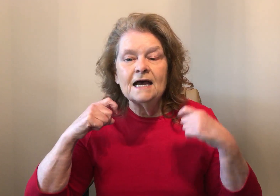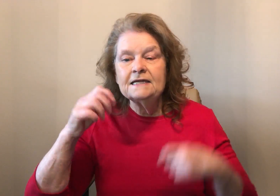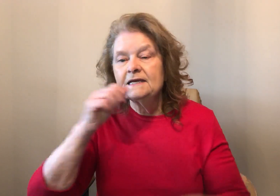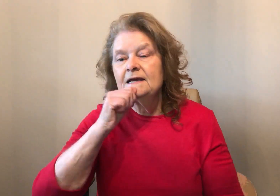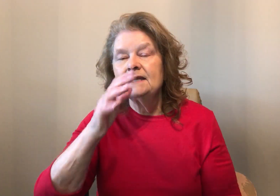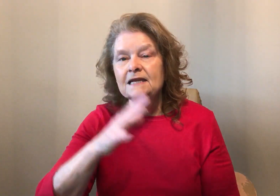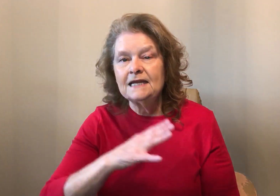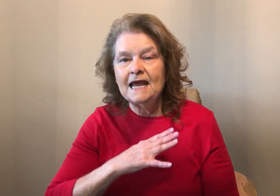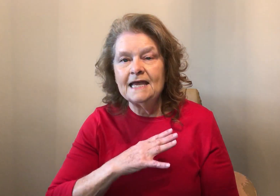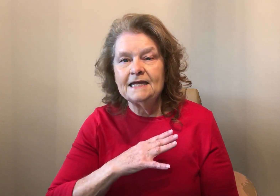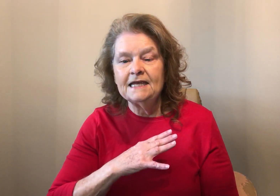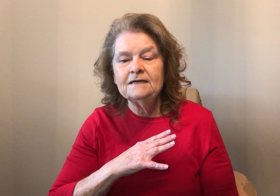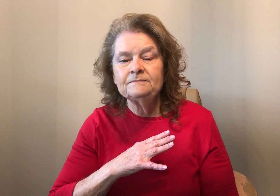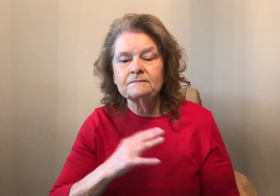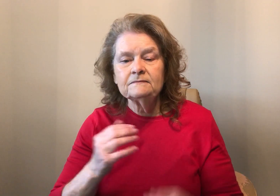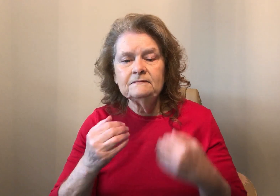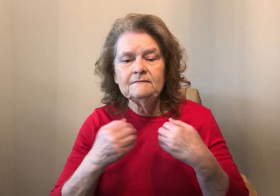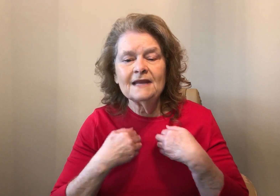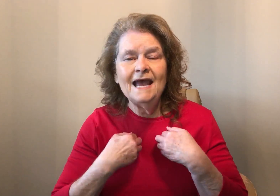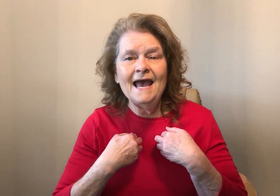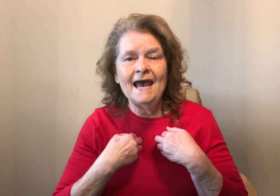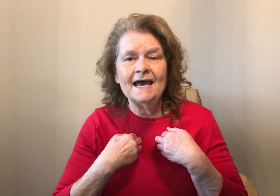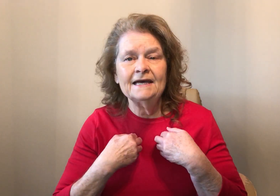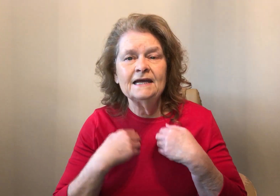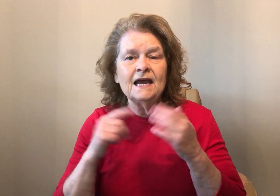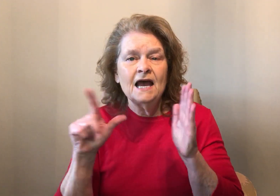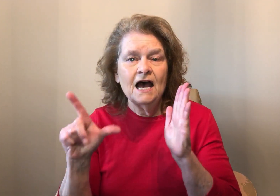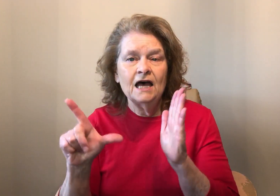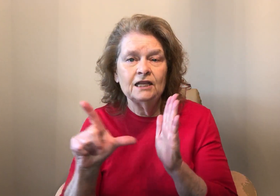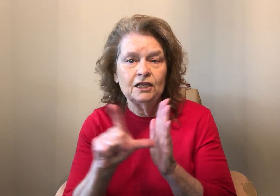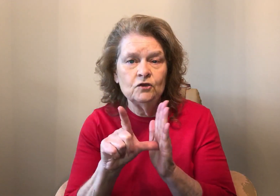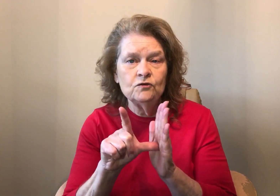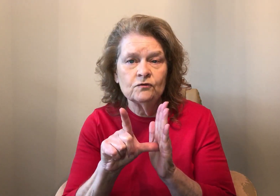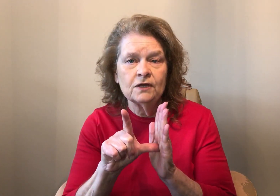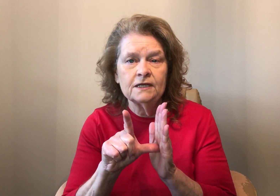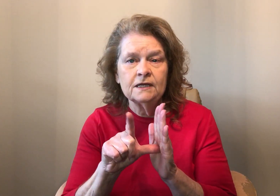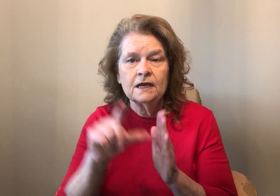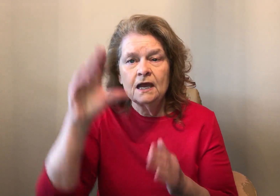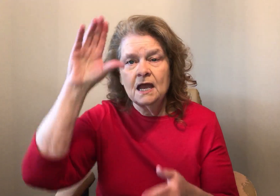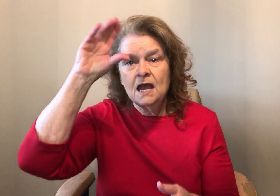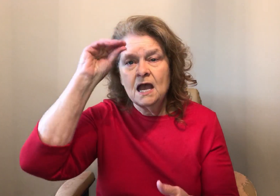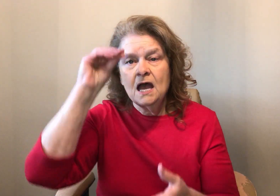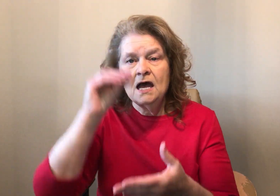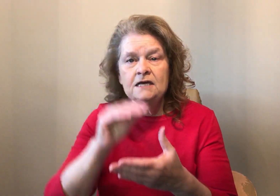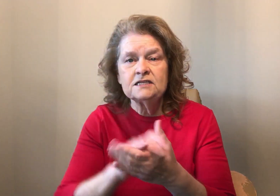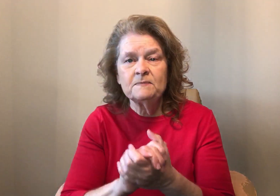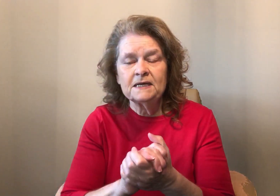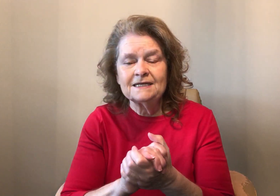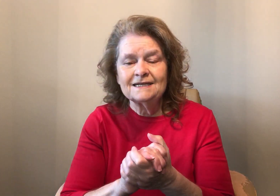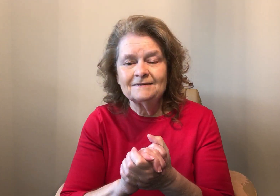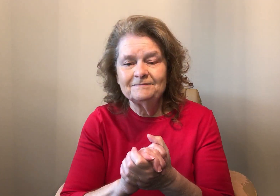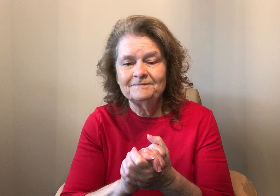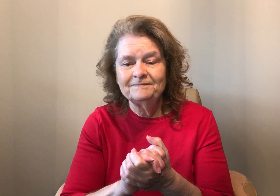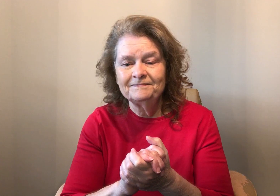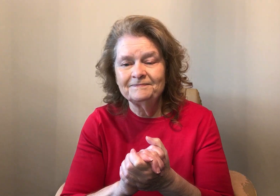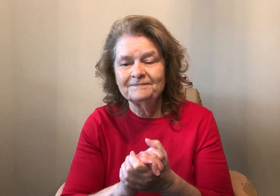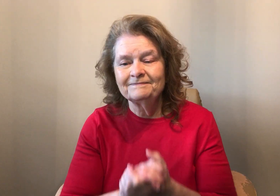Mennonite lady had a Lutheran husband.